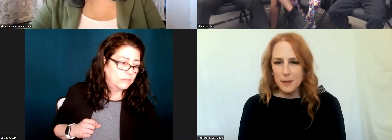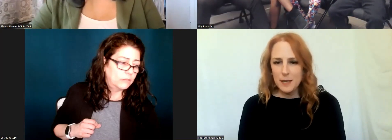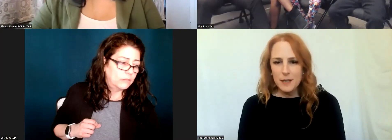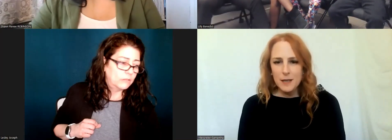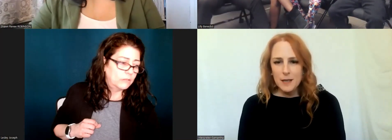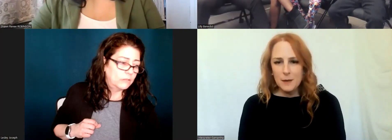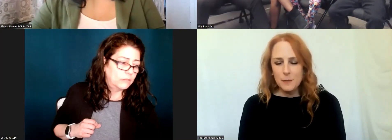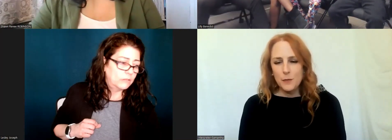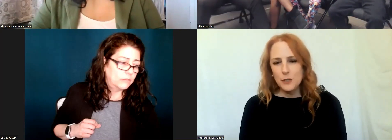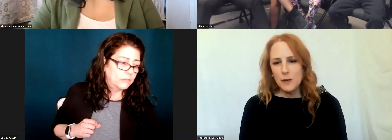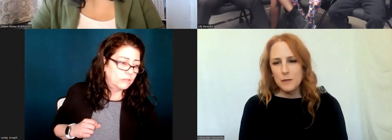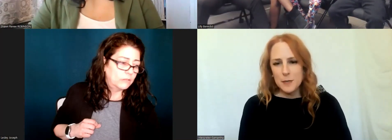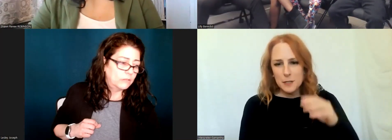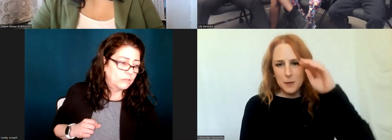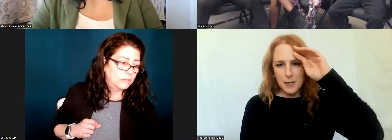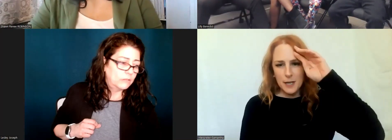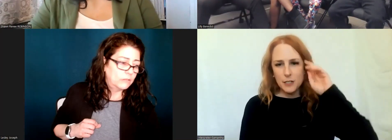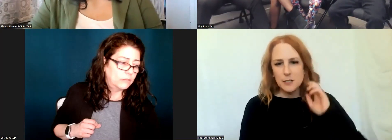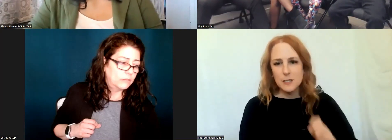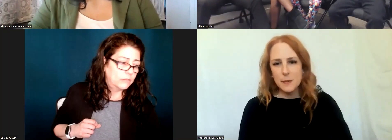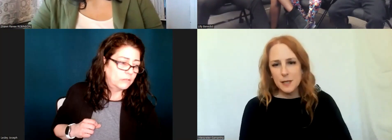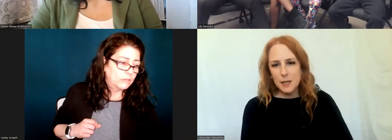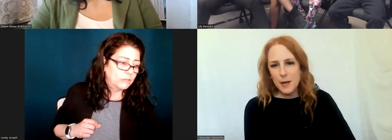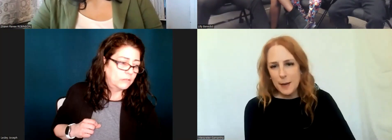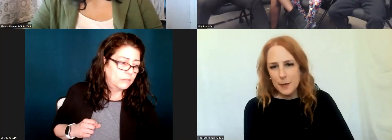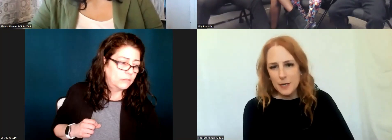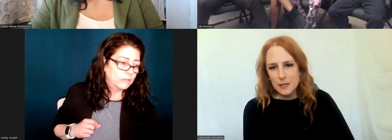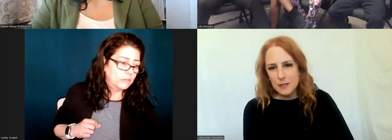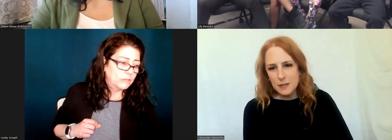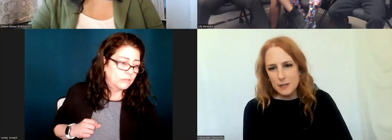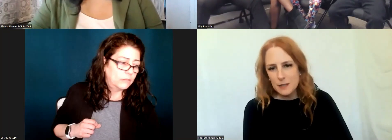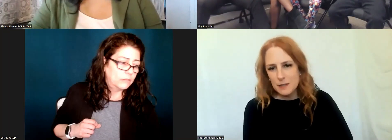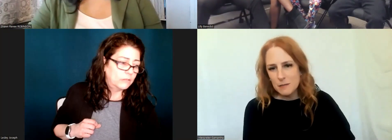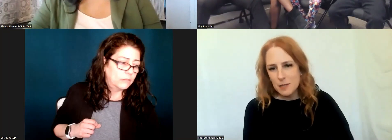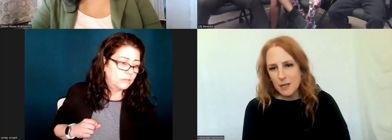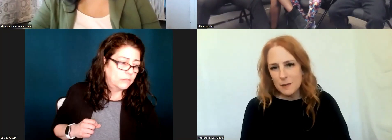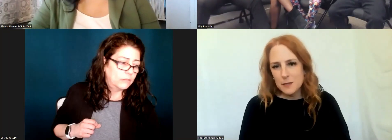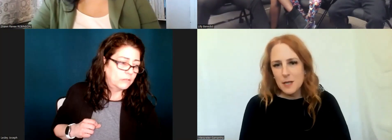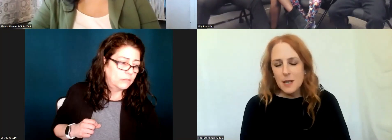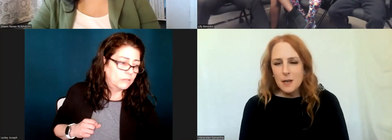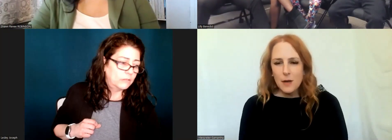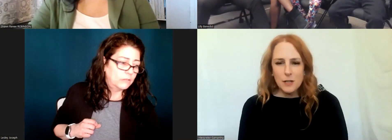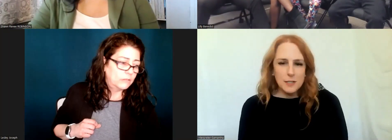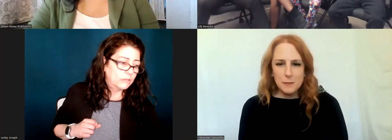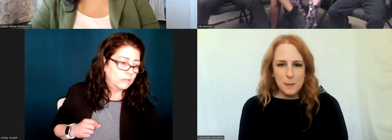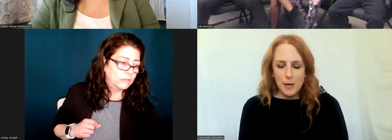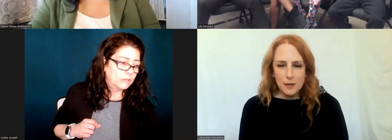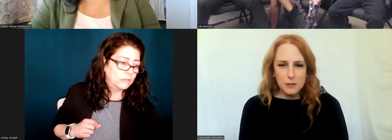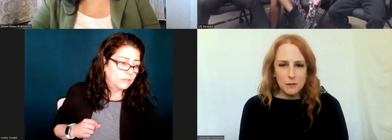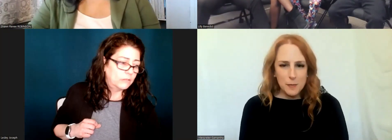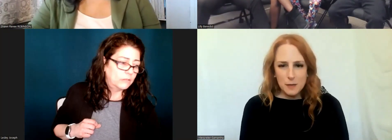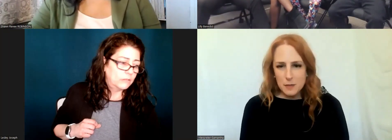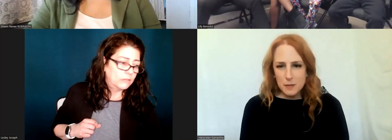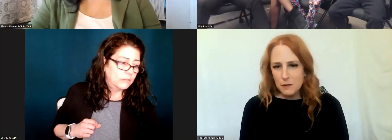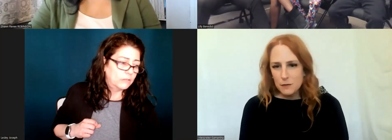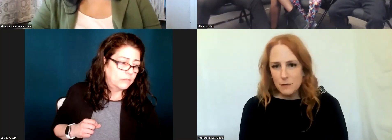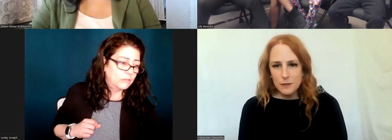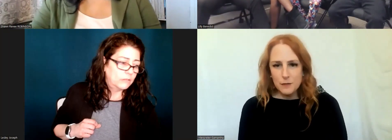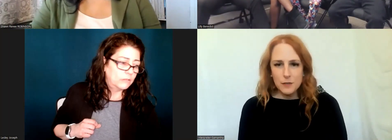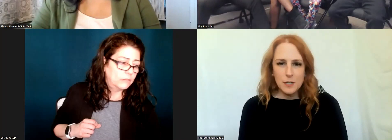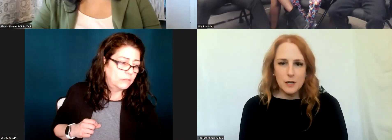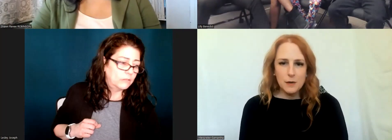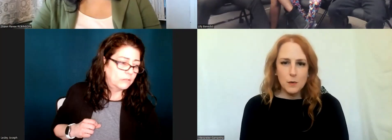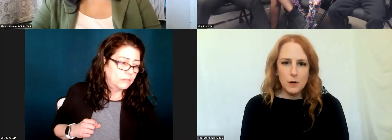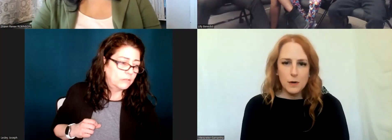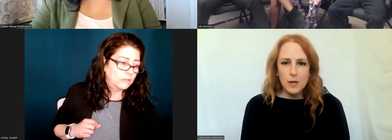my family. If we do have a miscommunication, typically what happens is sometimes I'll just ask my parents to repeat themselves or